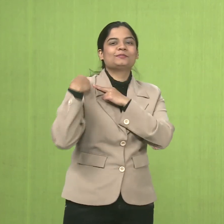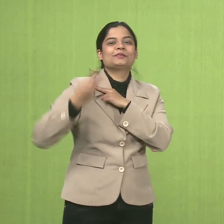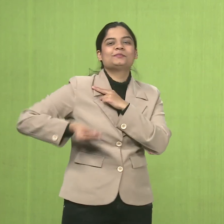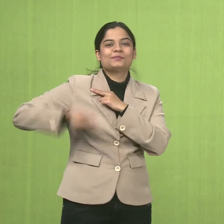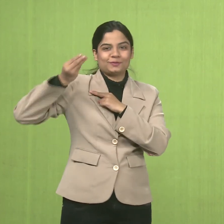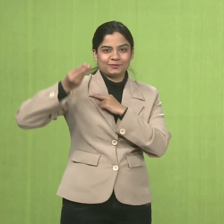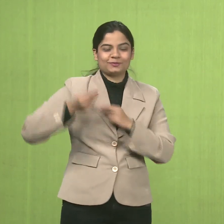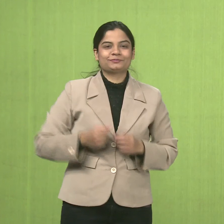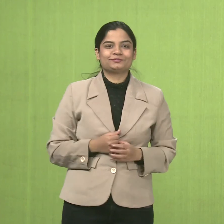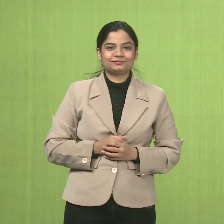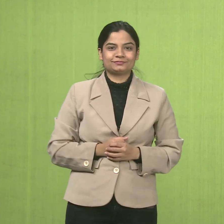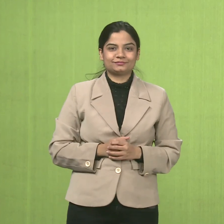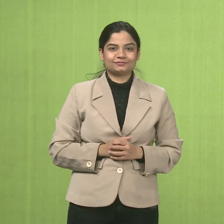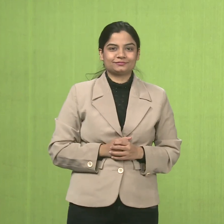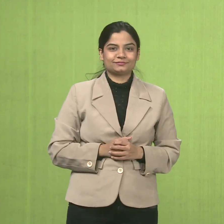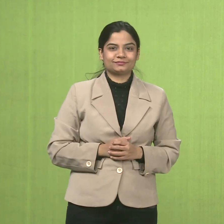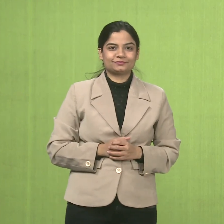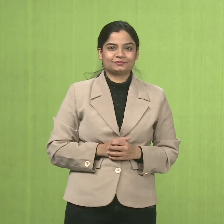it's a responsibility of parents to look after their children in that